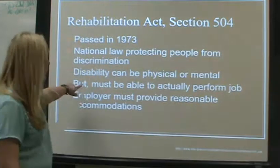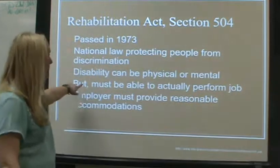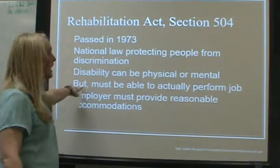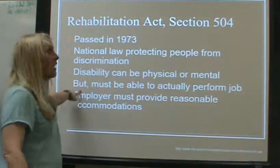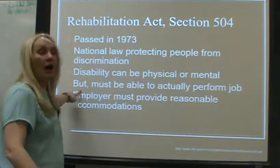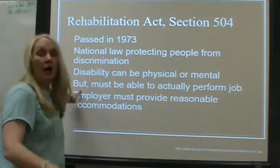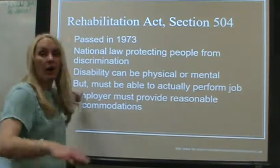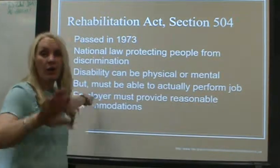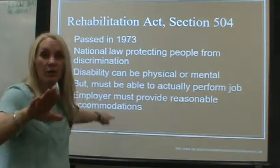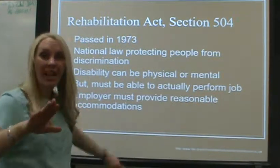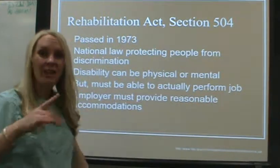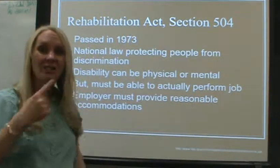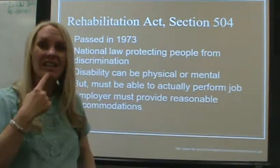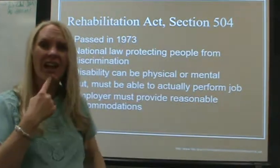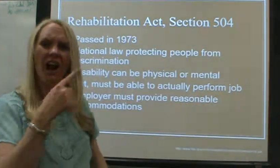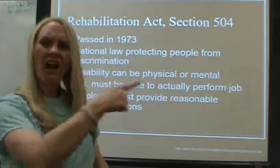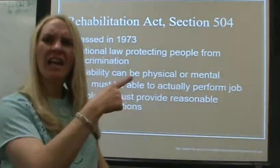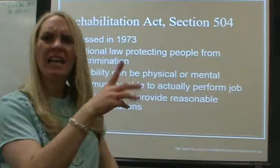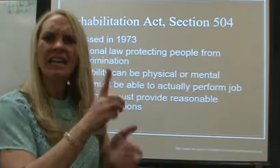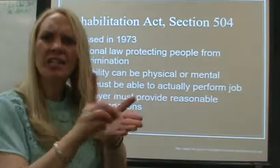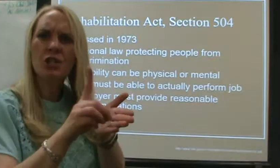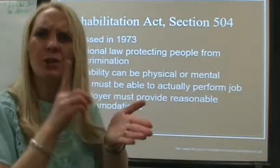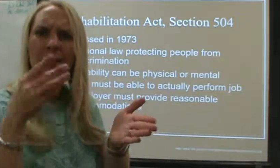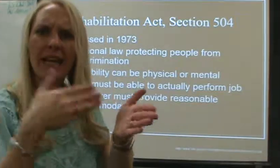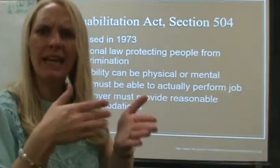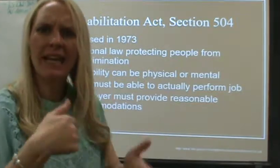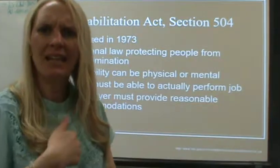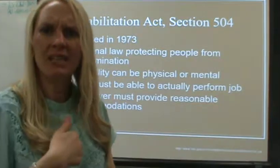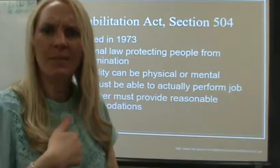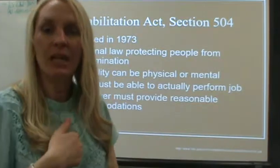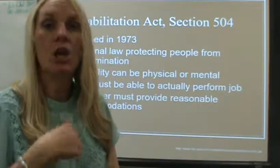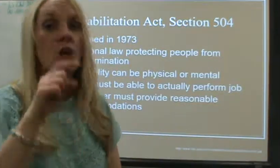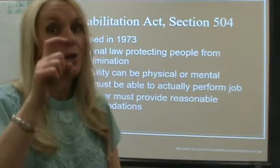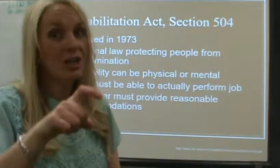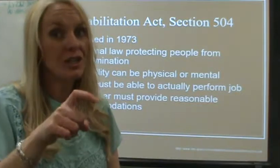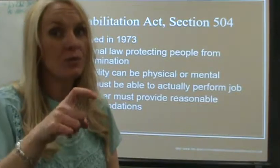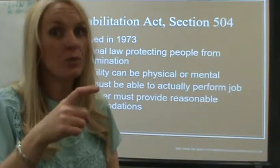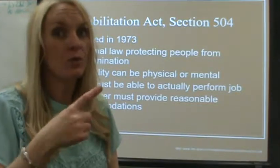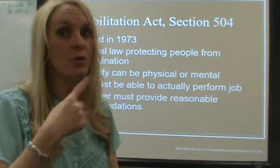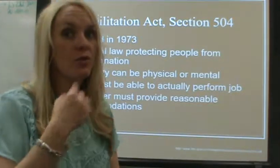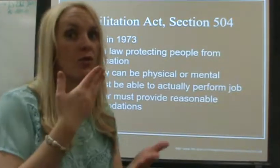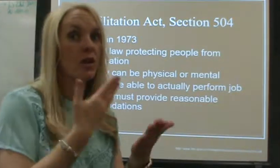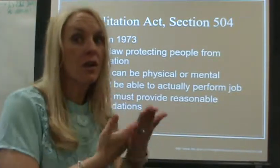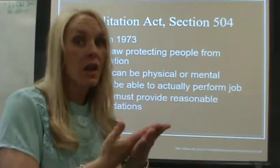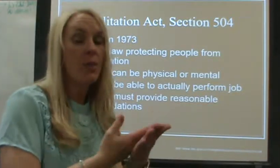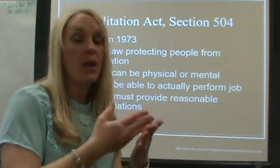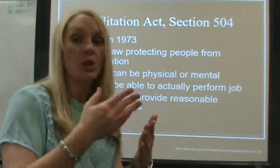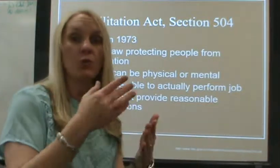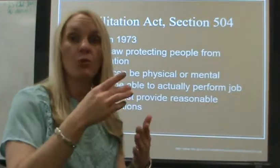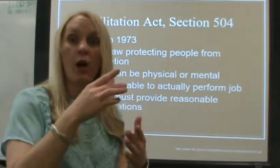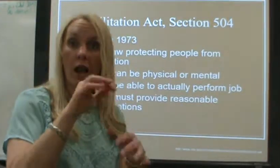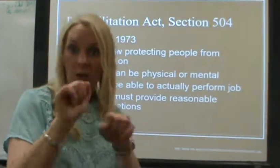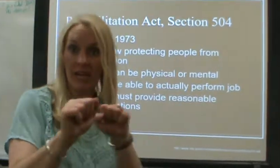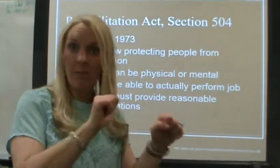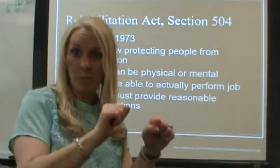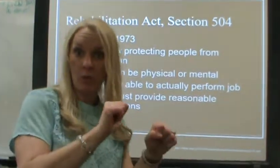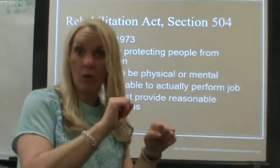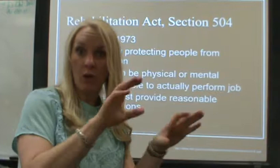Right? You can't just say, he discriminated against me. You actually have to prove that you are capable of